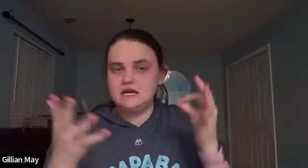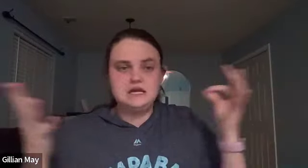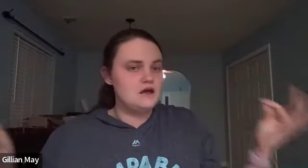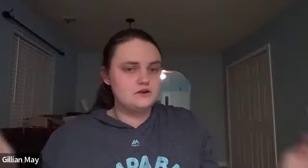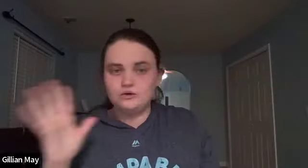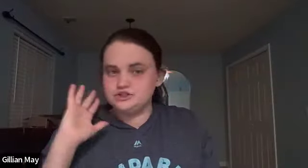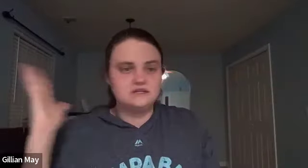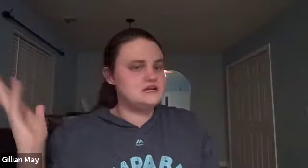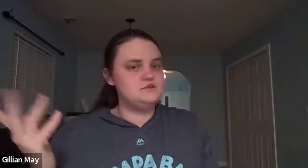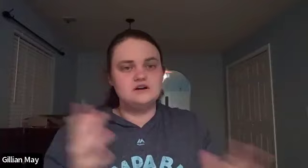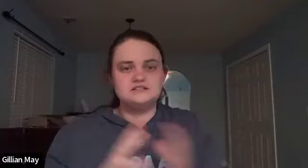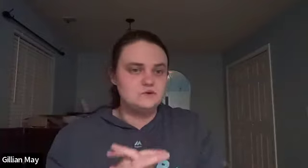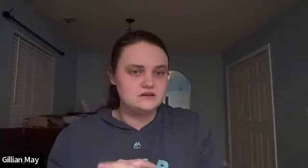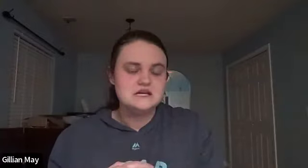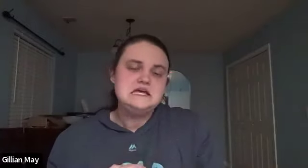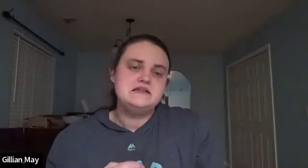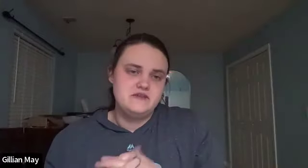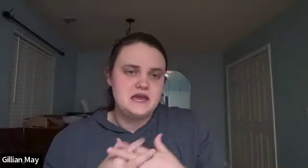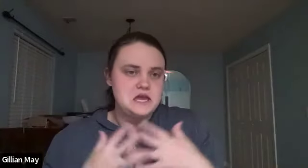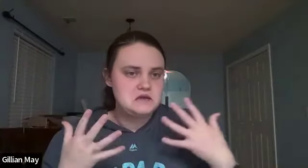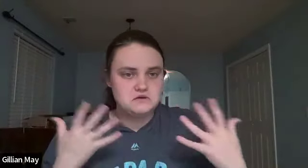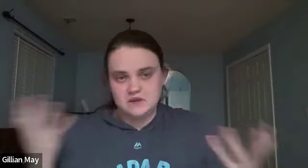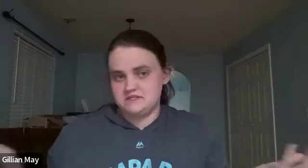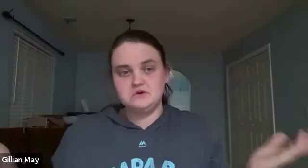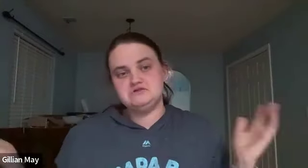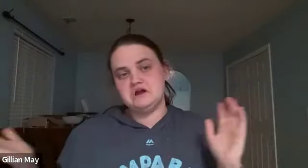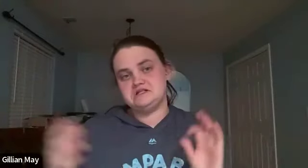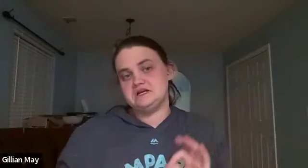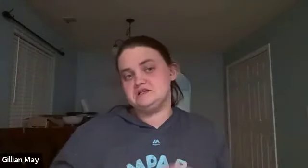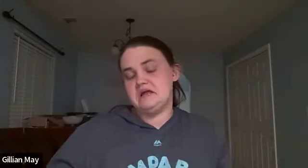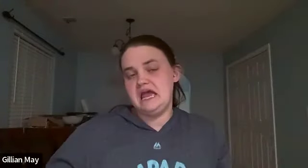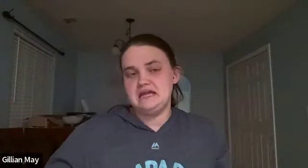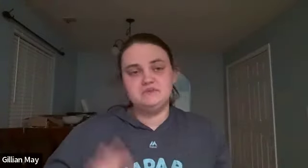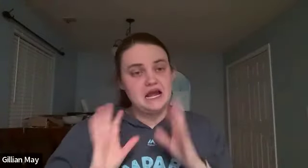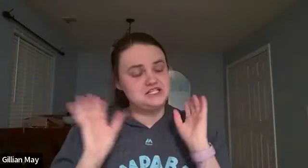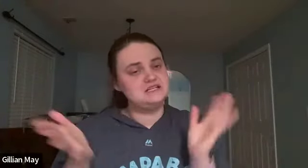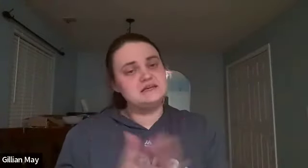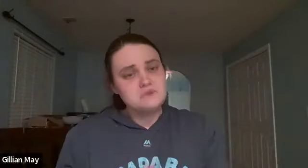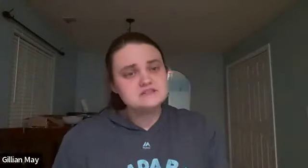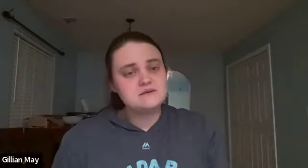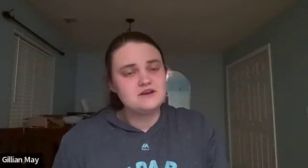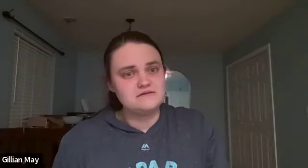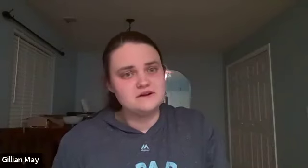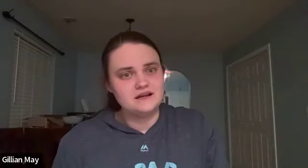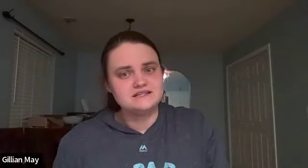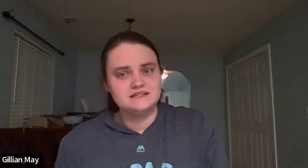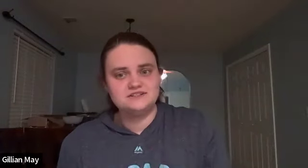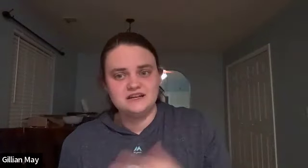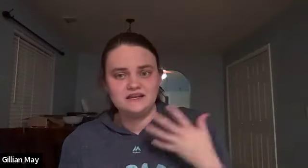any other culture. Anytime you talk to someone else, there may be someone who's not as nice or polite, but I just like to say most of the time they are very nice and understanding,